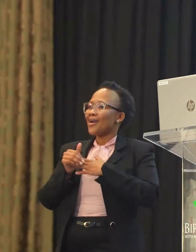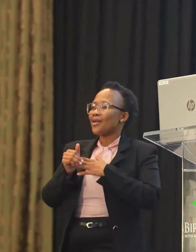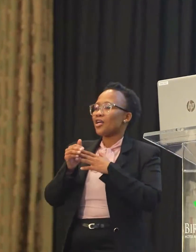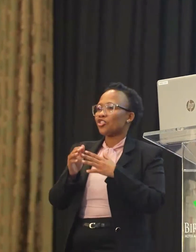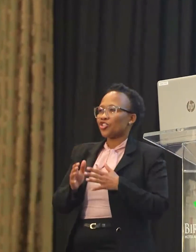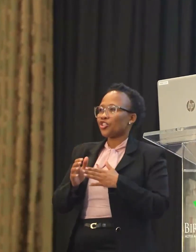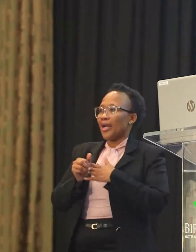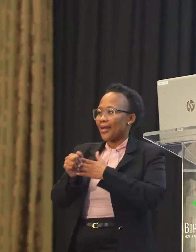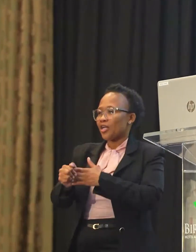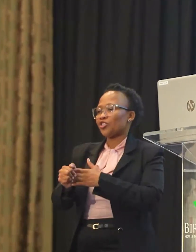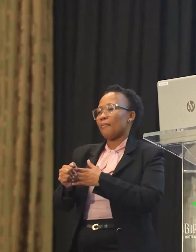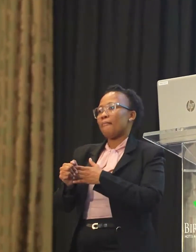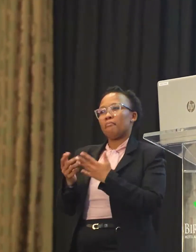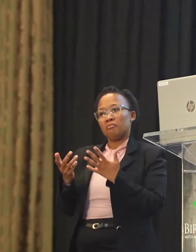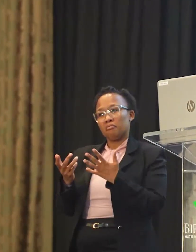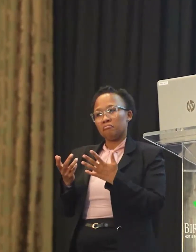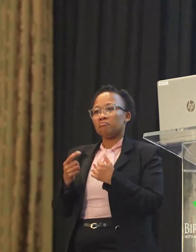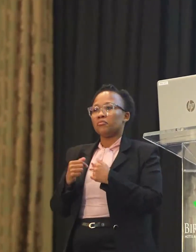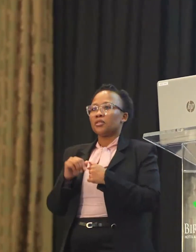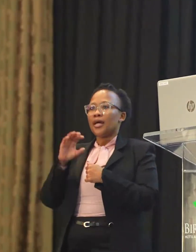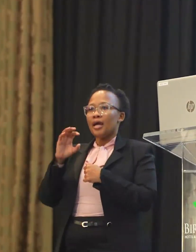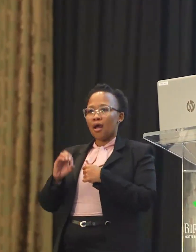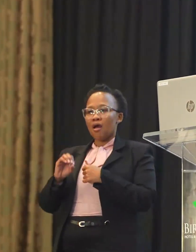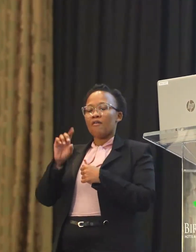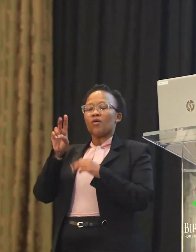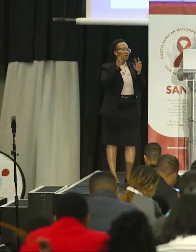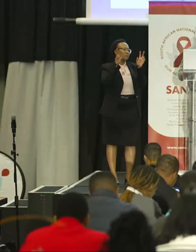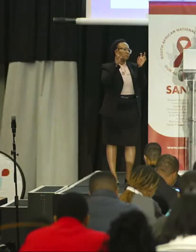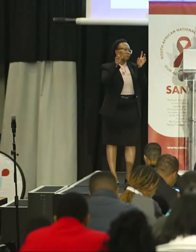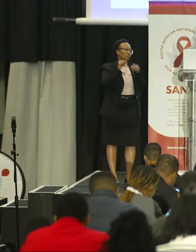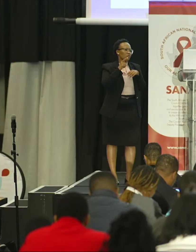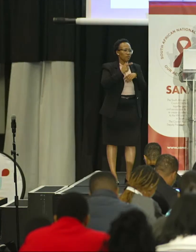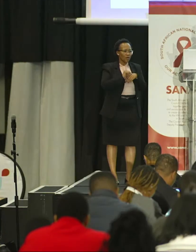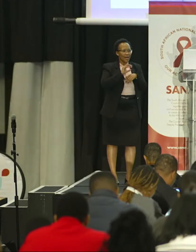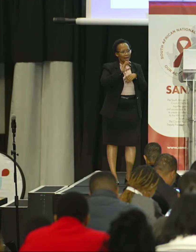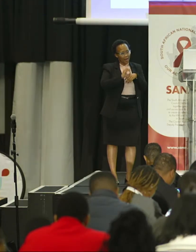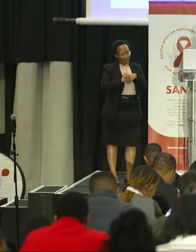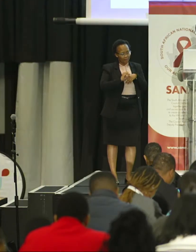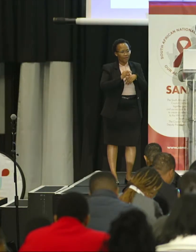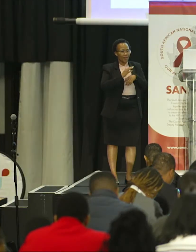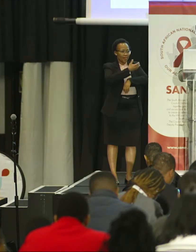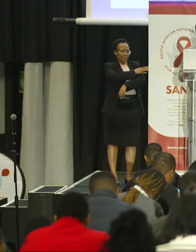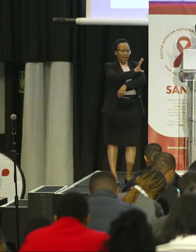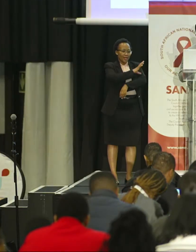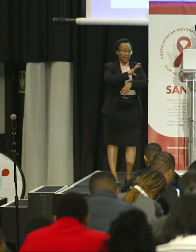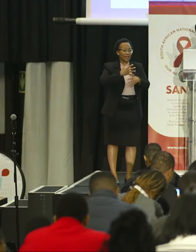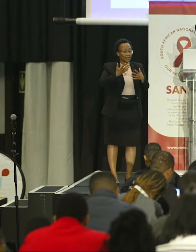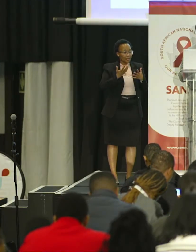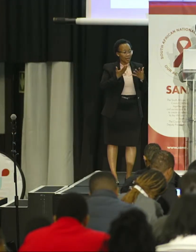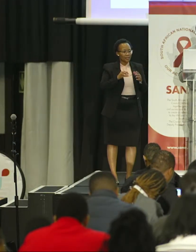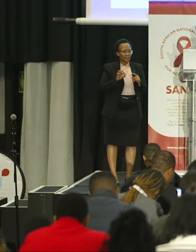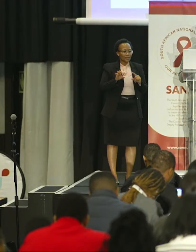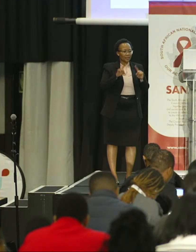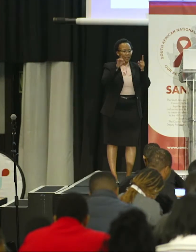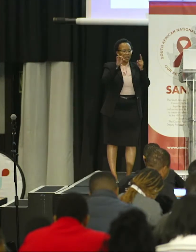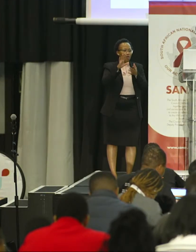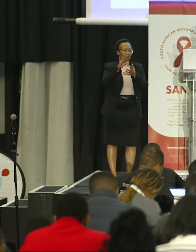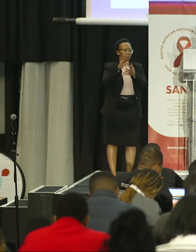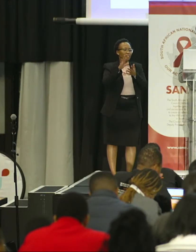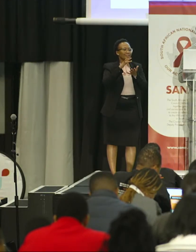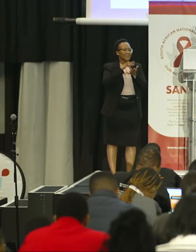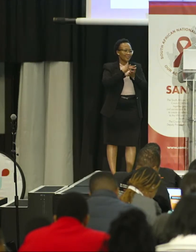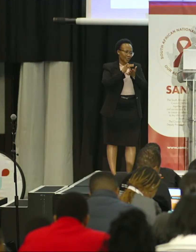into this concept of having their clinic or their facility as centers of excellence. I remember this training I attended